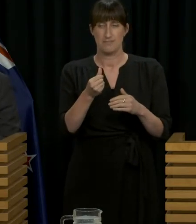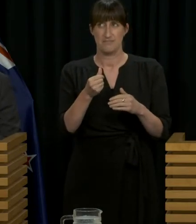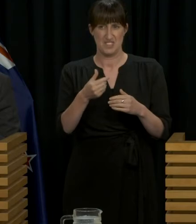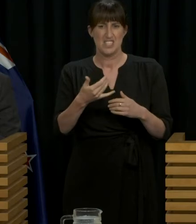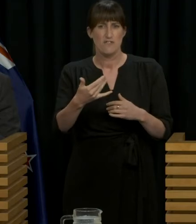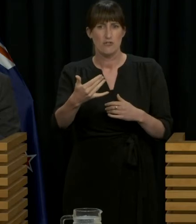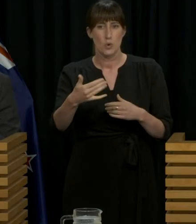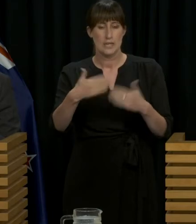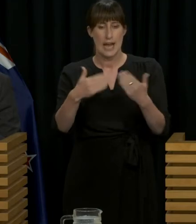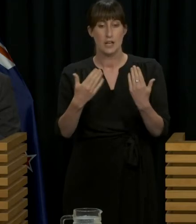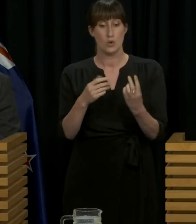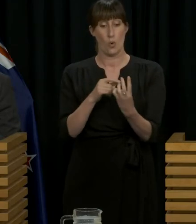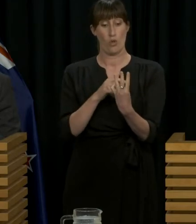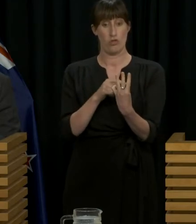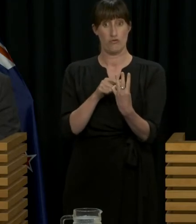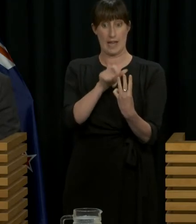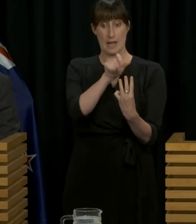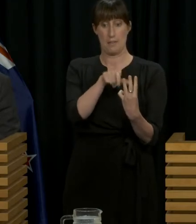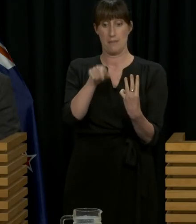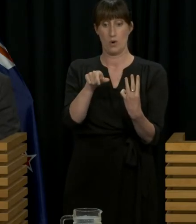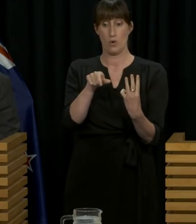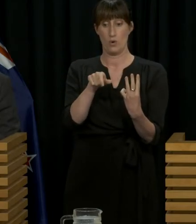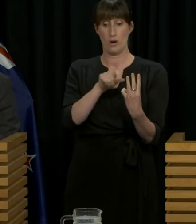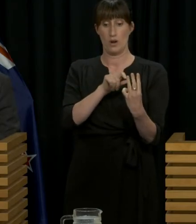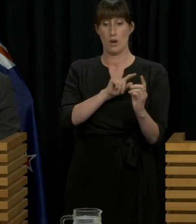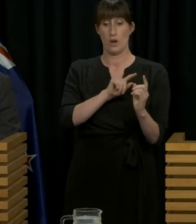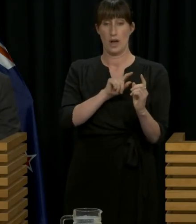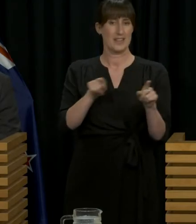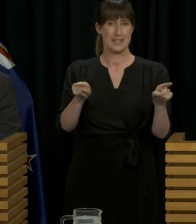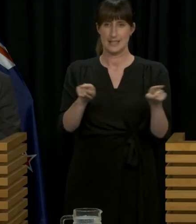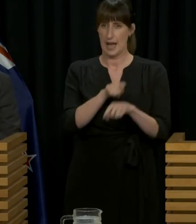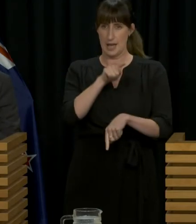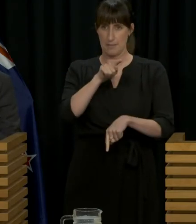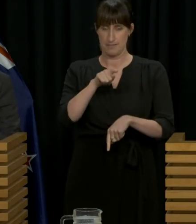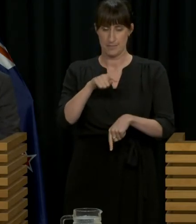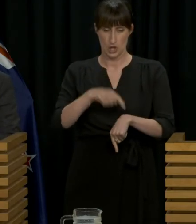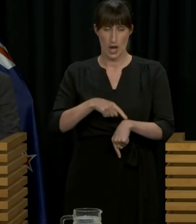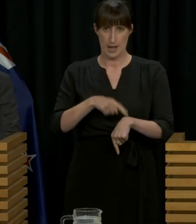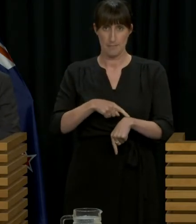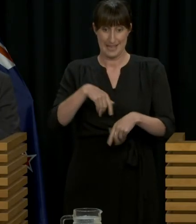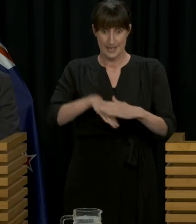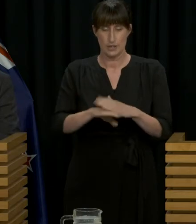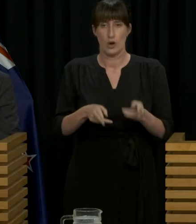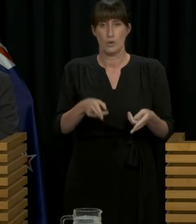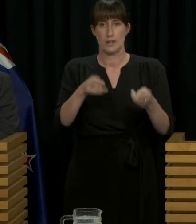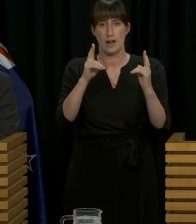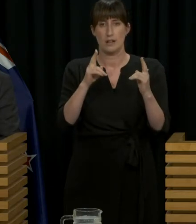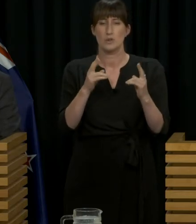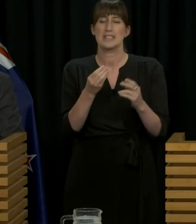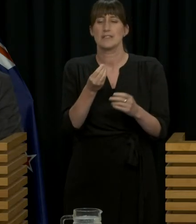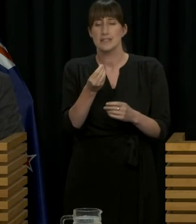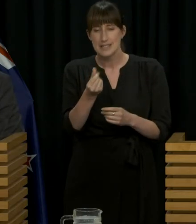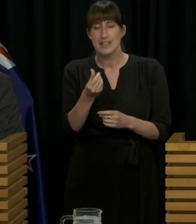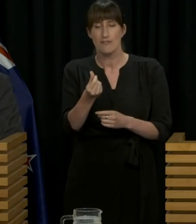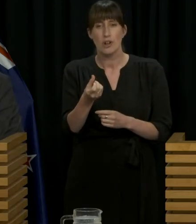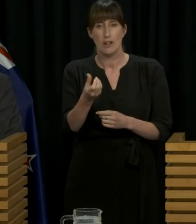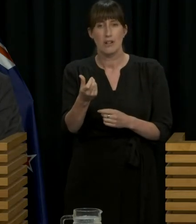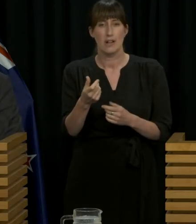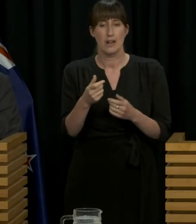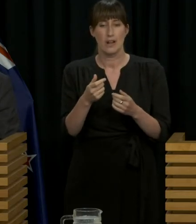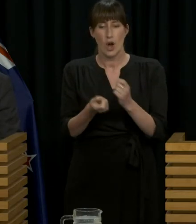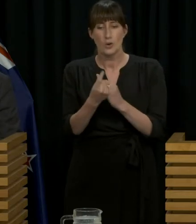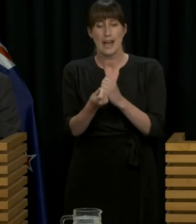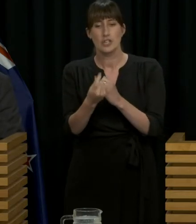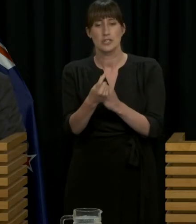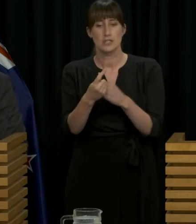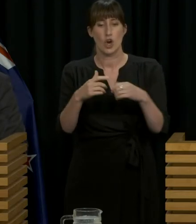where all three were in the hotel at the same time, and so there are several occasions where there